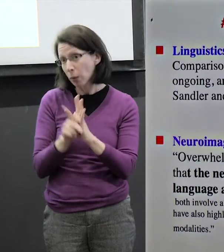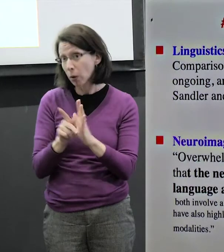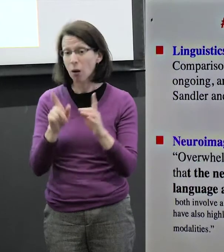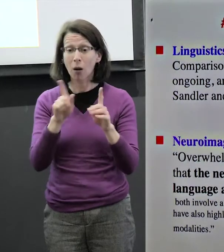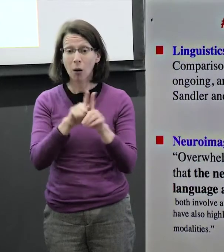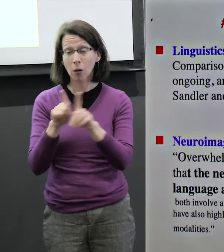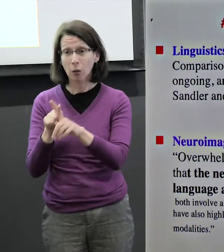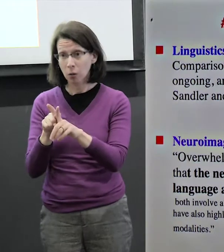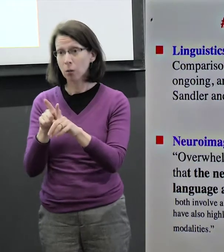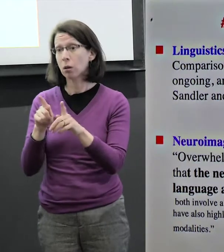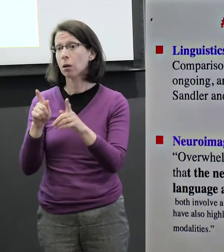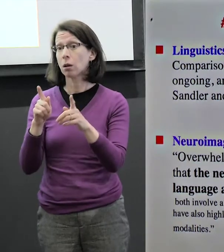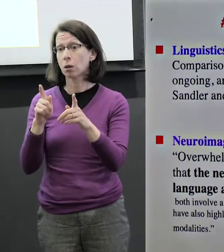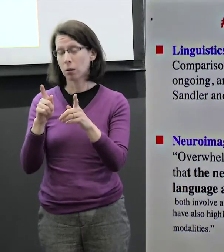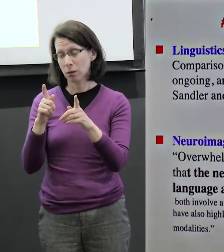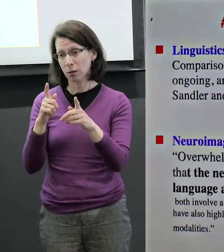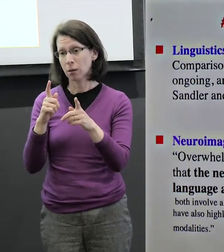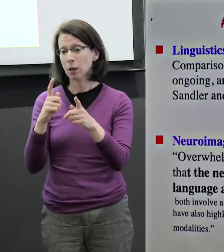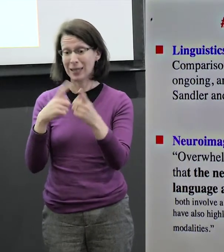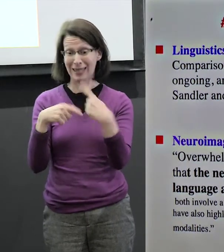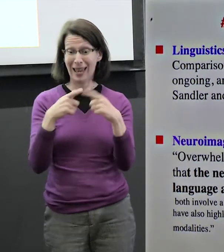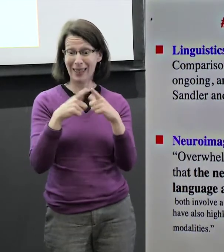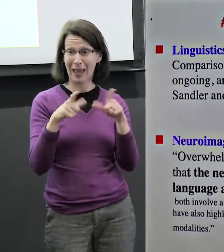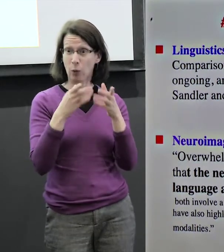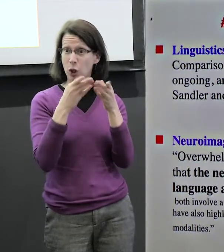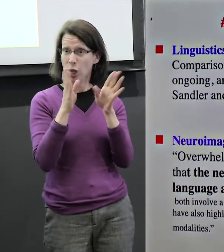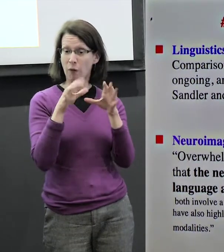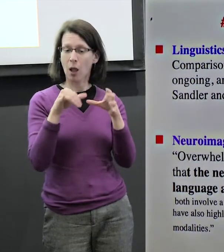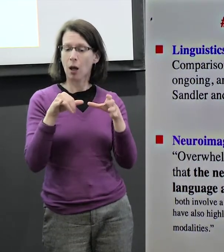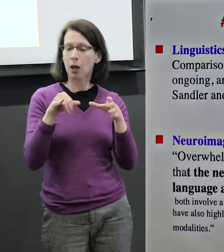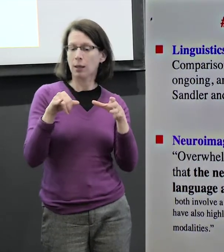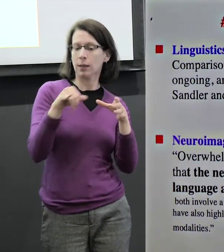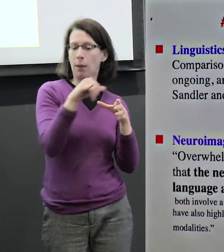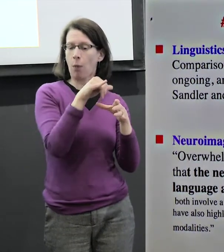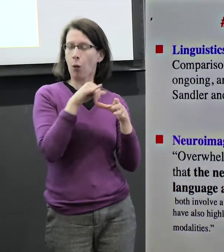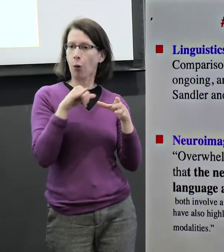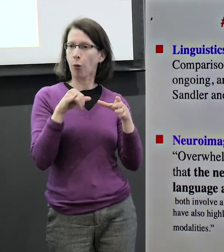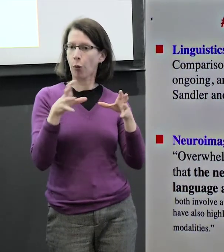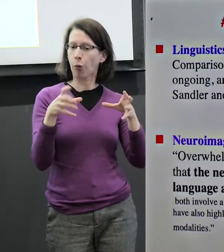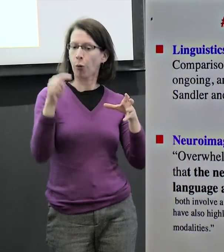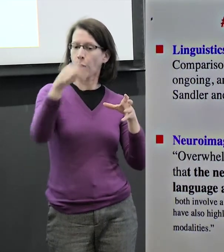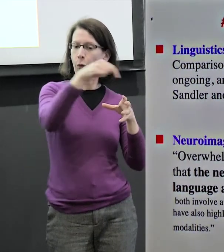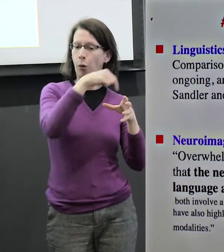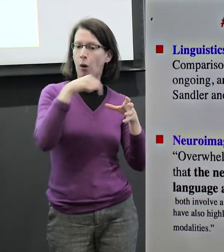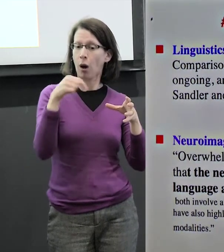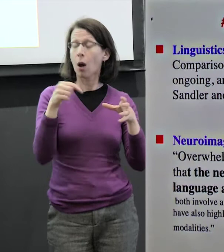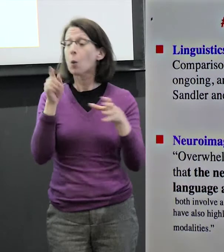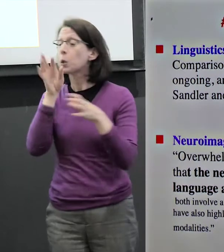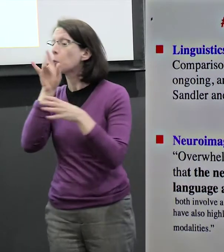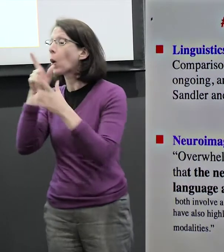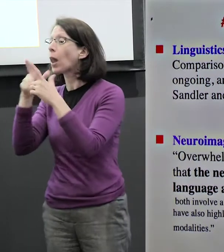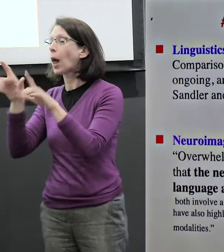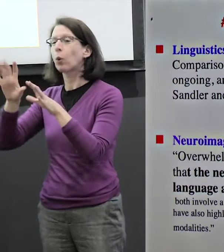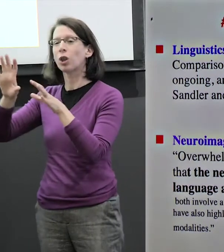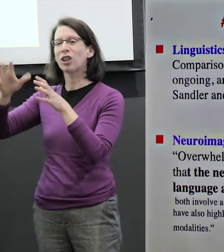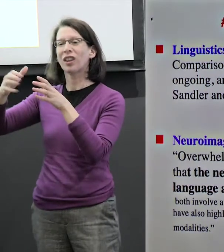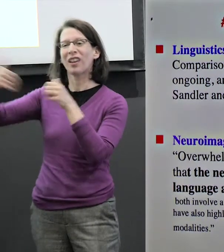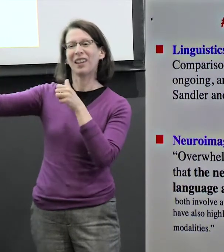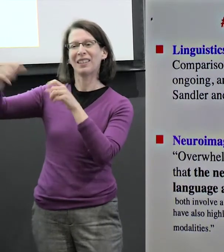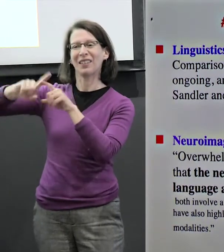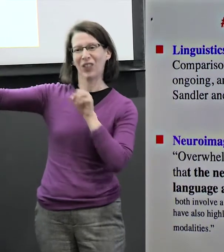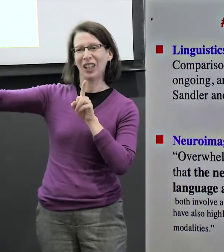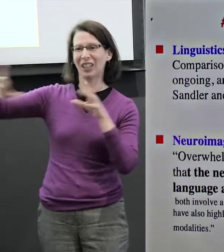languages have certain similarities with each other that they don't necessarily share with spoken languages.